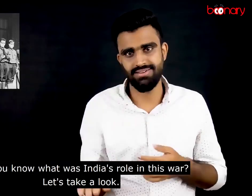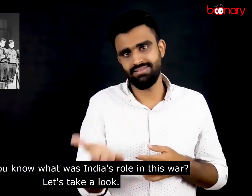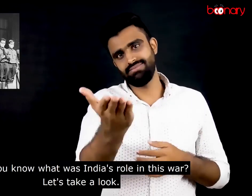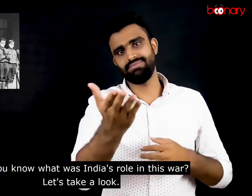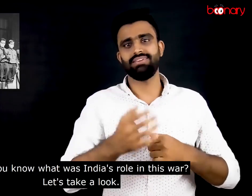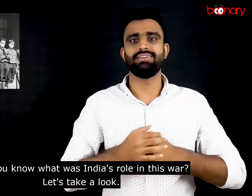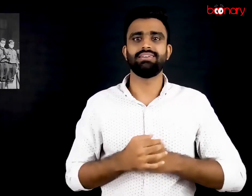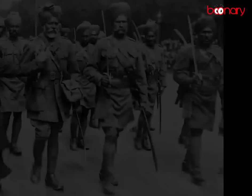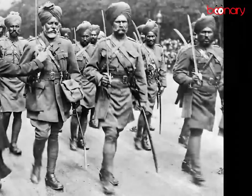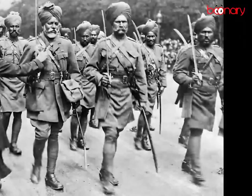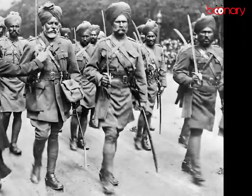Let's take a look.